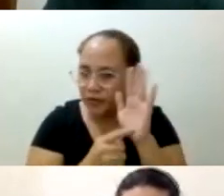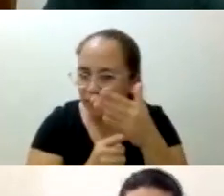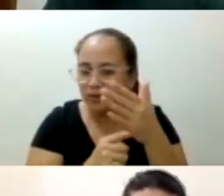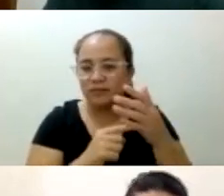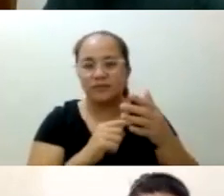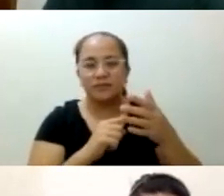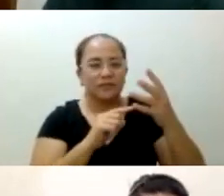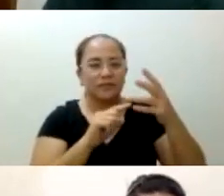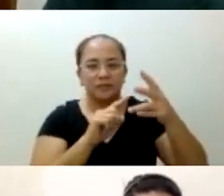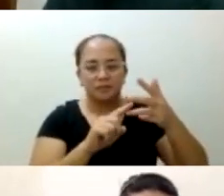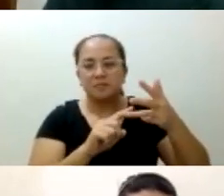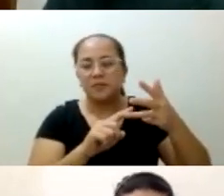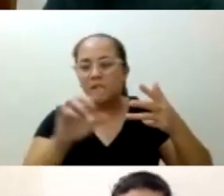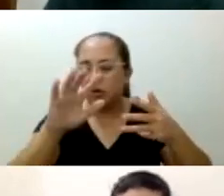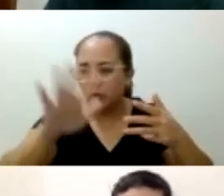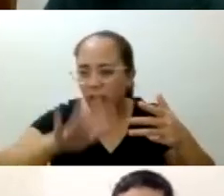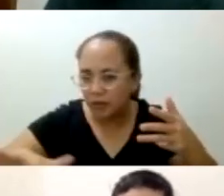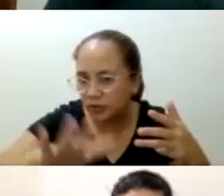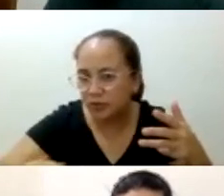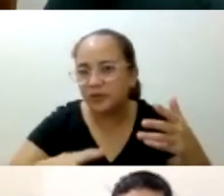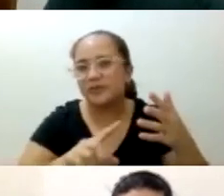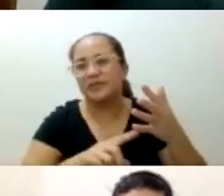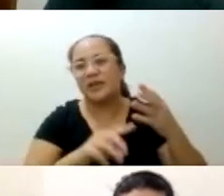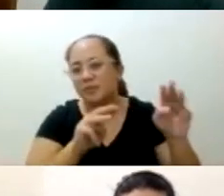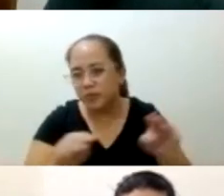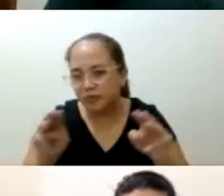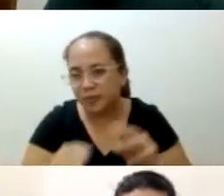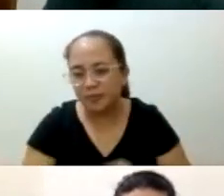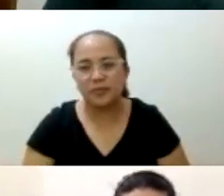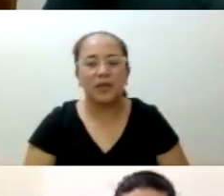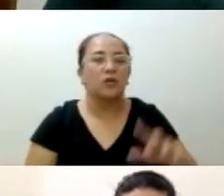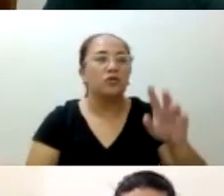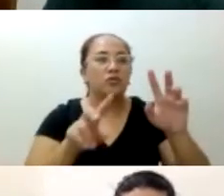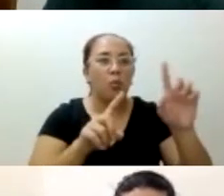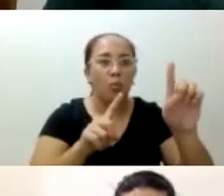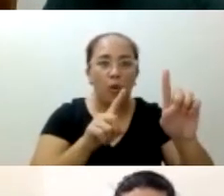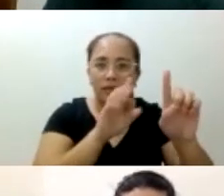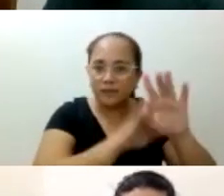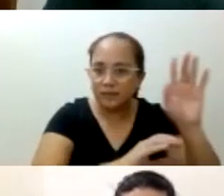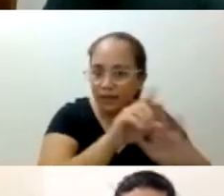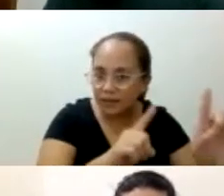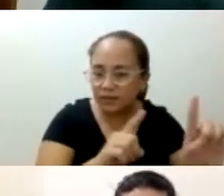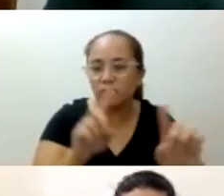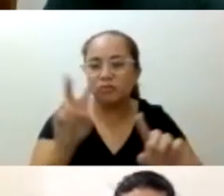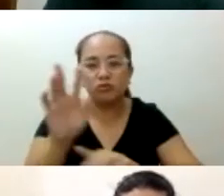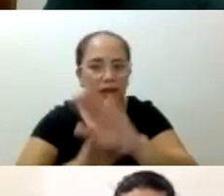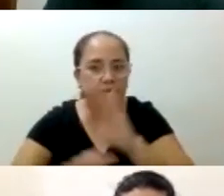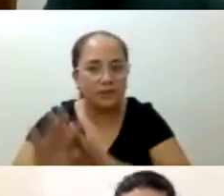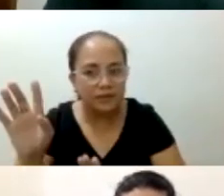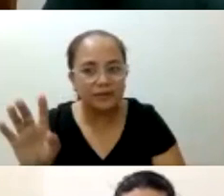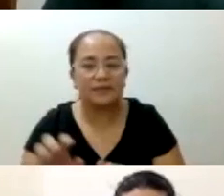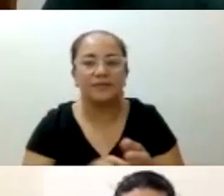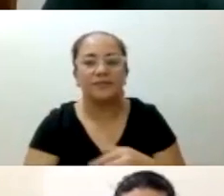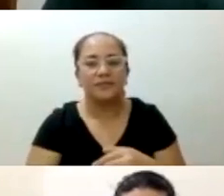location, movement, and one-handed sign versus two-handed sign. So the correct answer for this one would